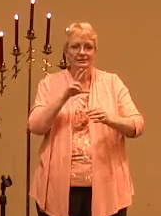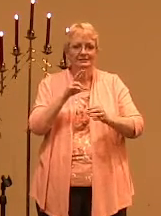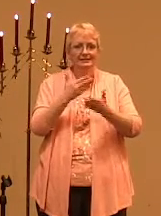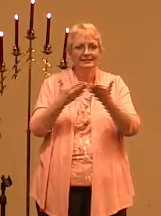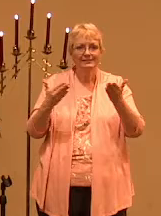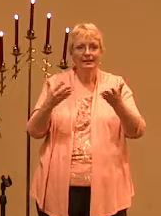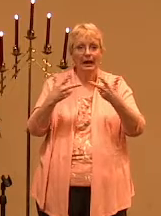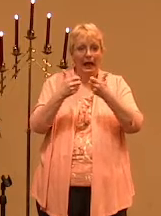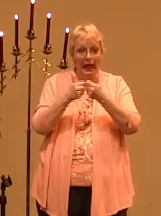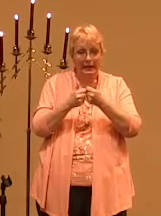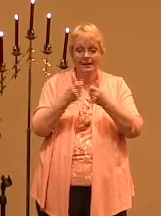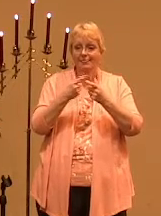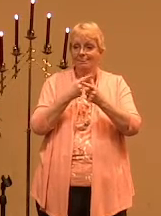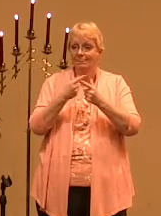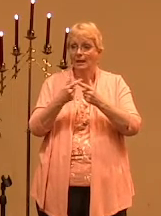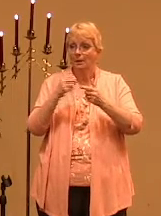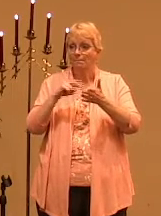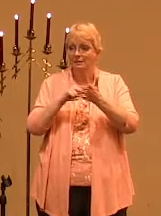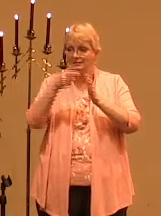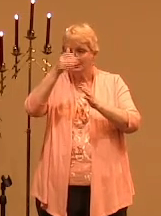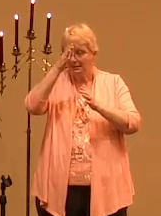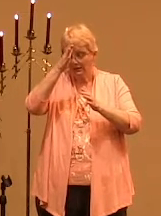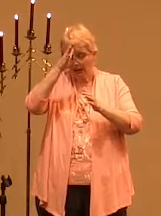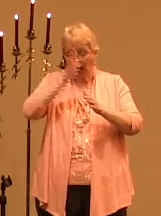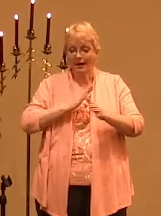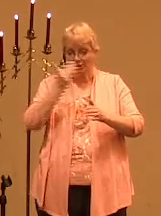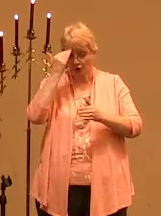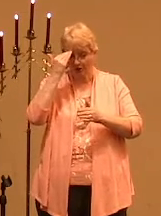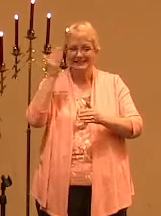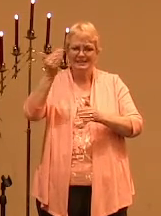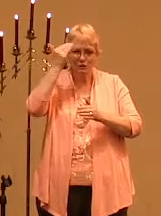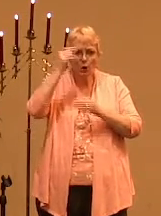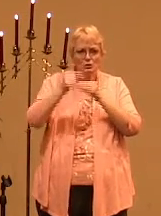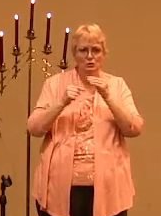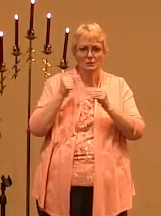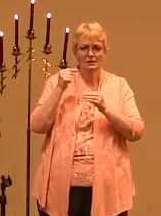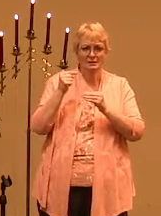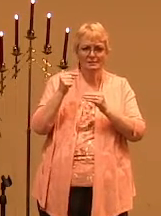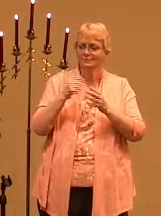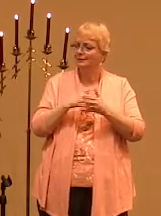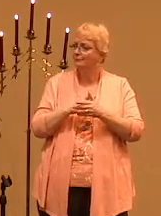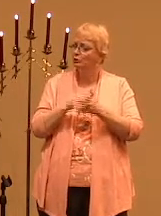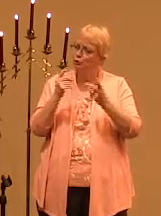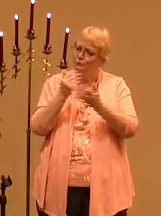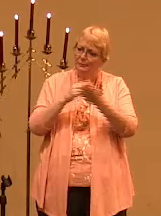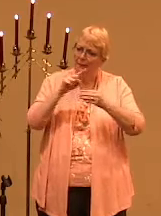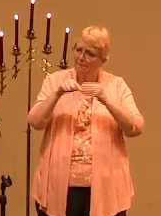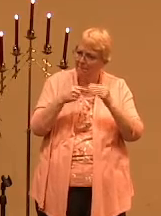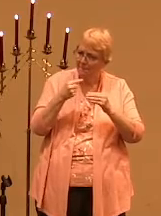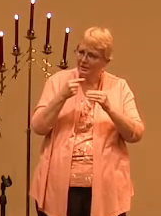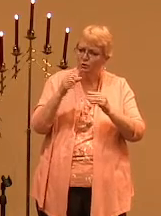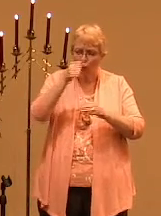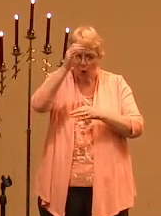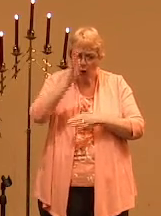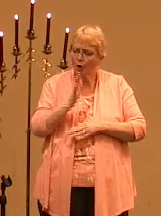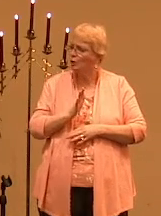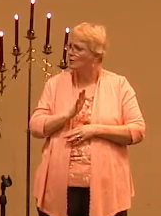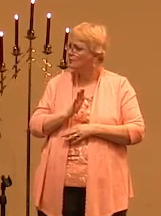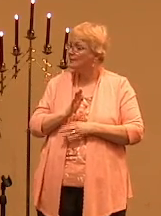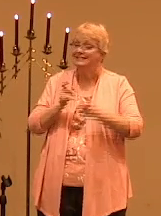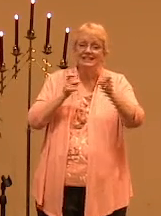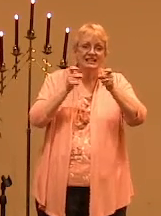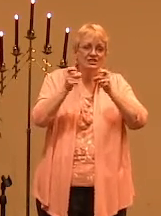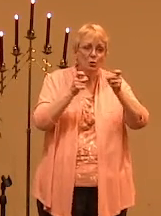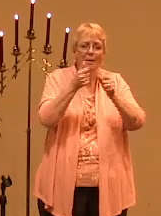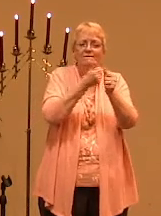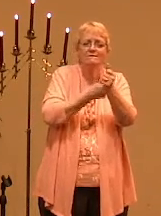a thing as an accident, that means God didn't know about it. And if he didn't know about it, then he's not God. So God is in control